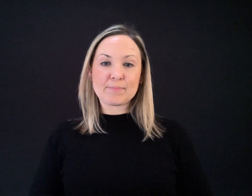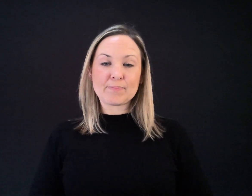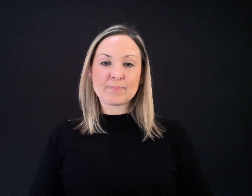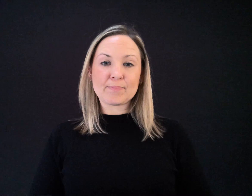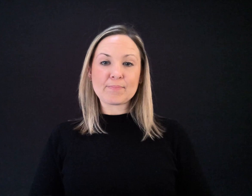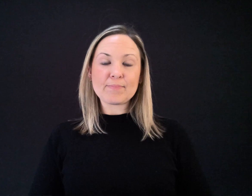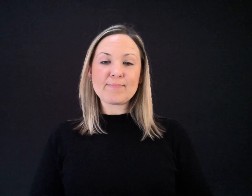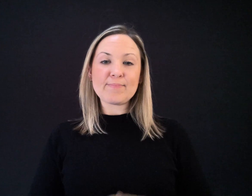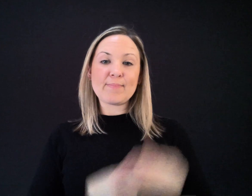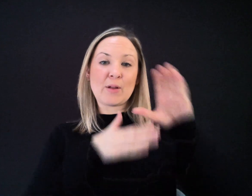ComGuide Training.